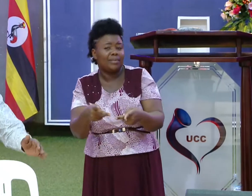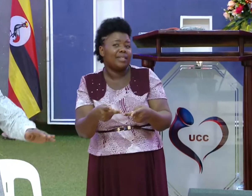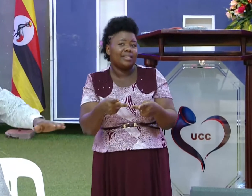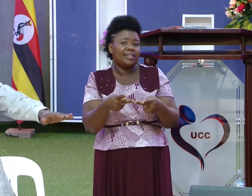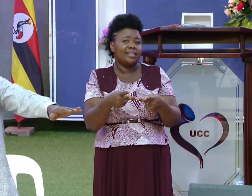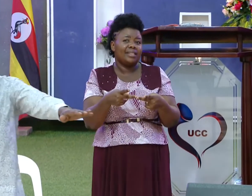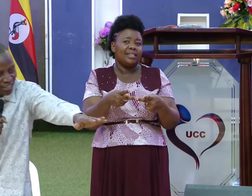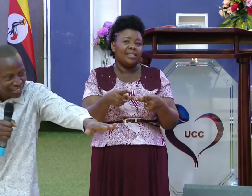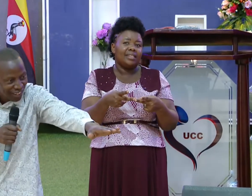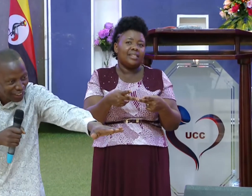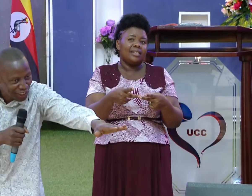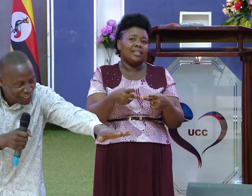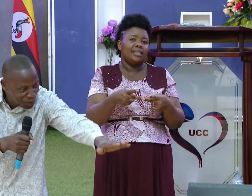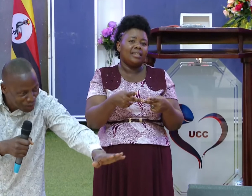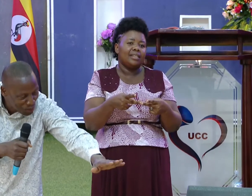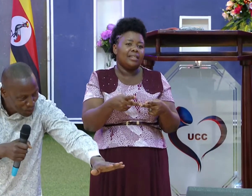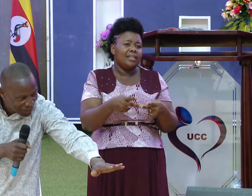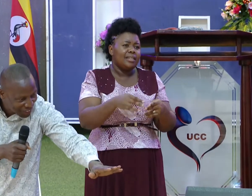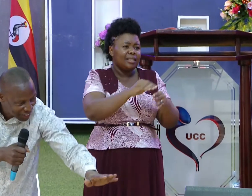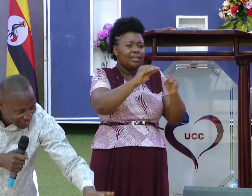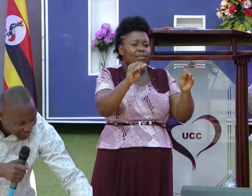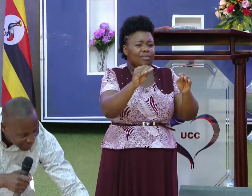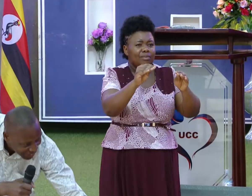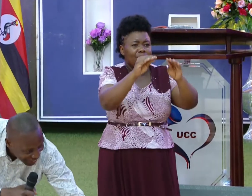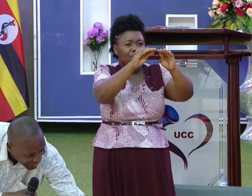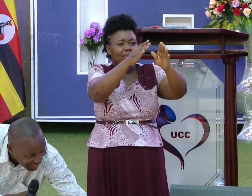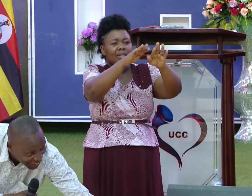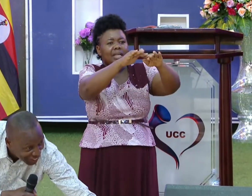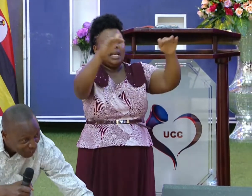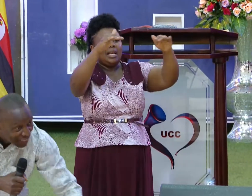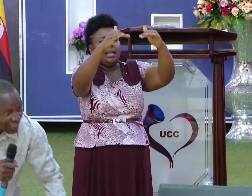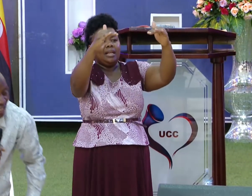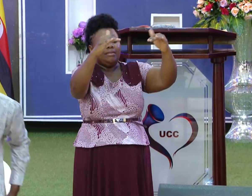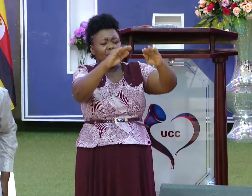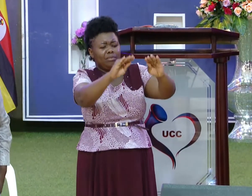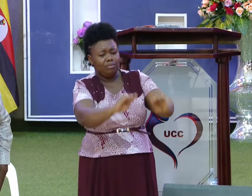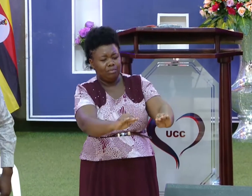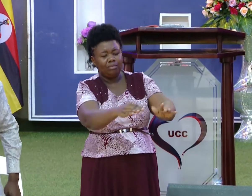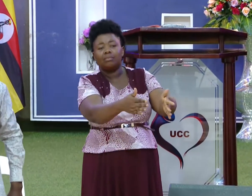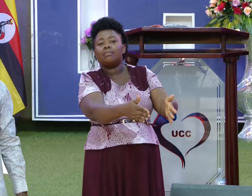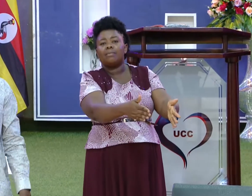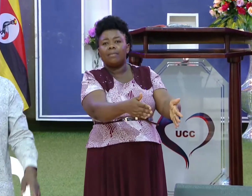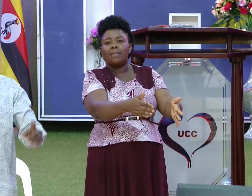who removed the TV and put it down. She put it from the eye level and lowered it.